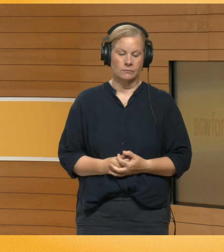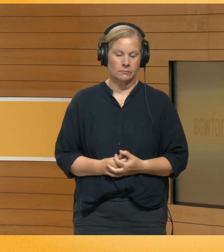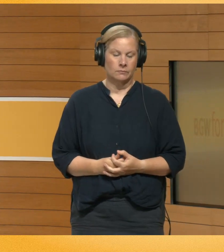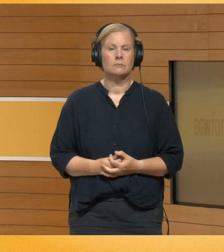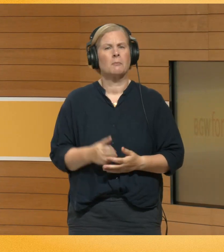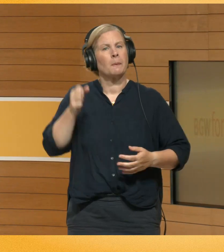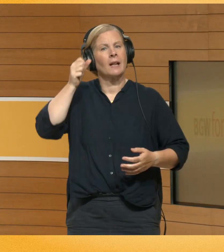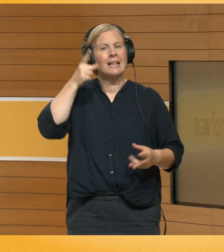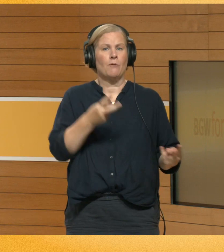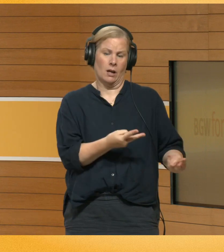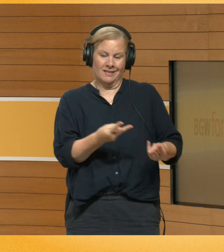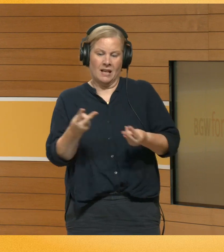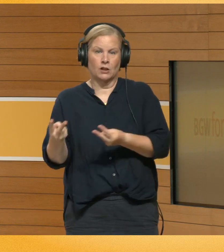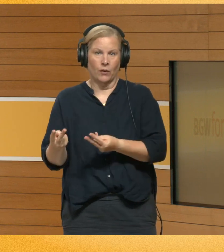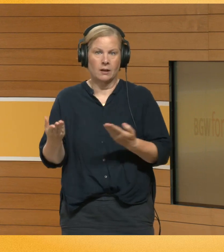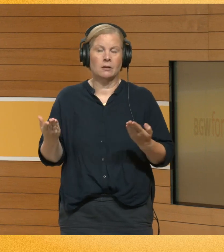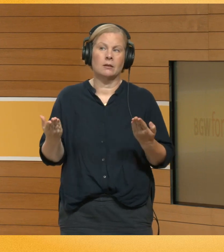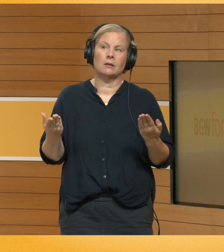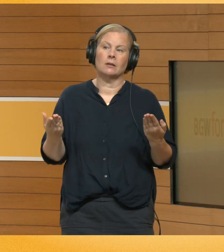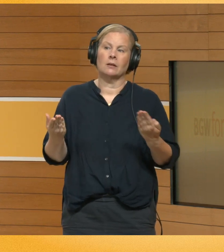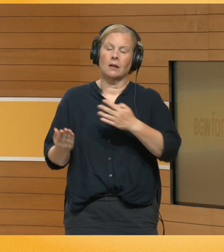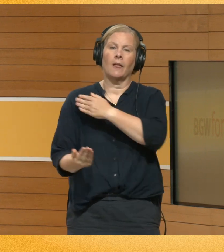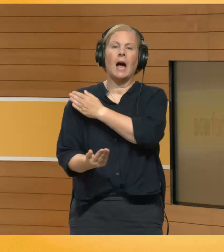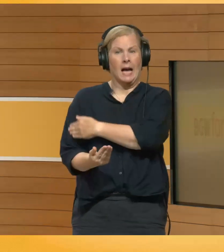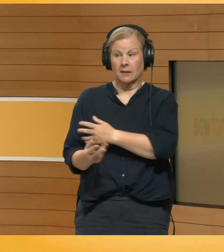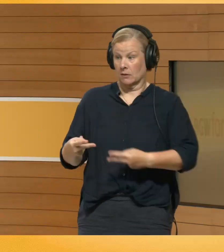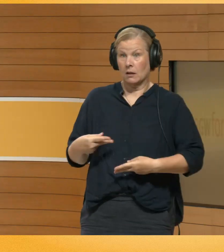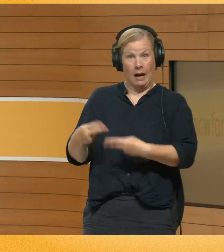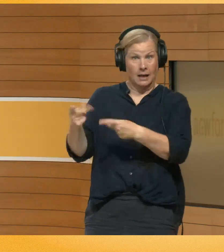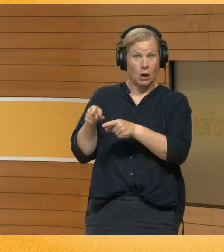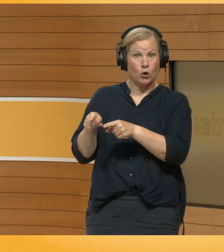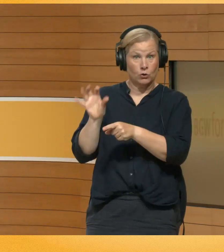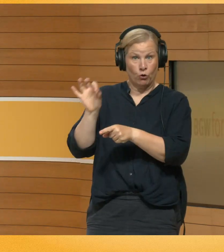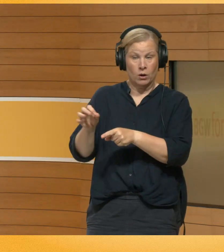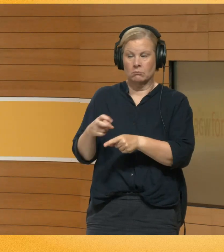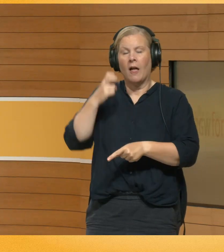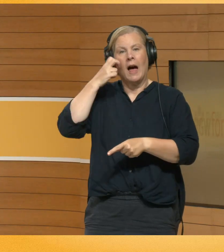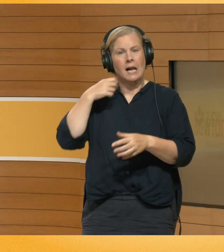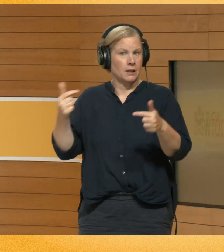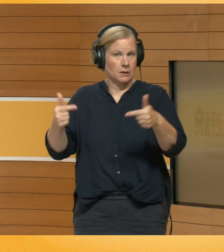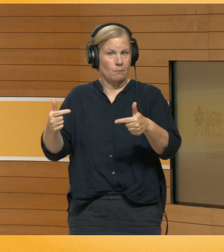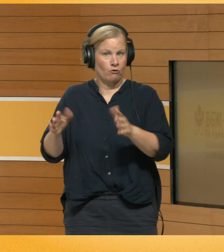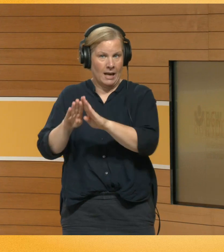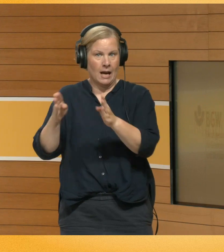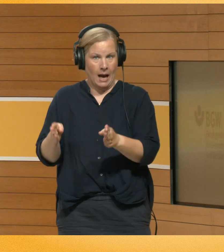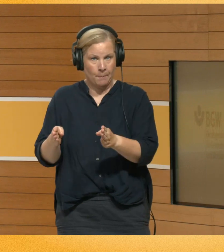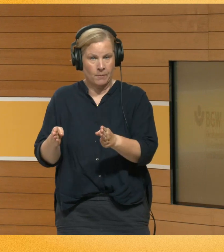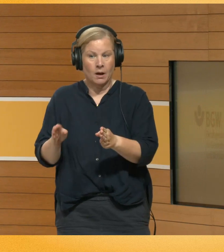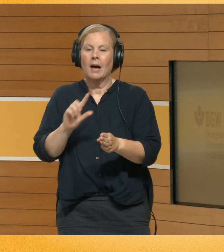organizations that really thought that the tubular transfer aid was very, very helpful. So this system is